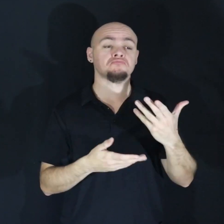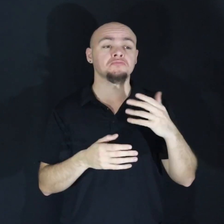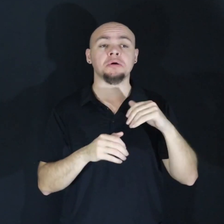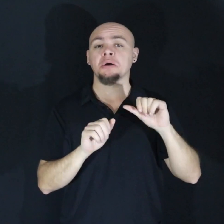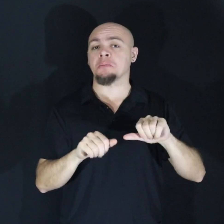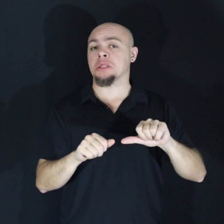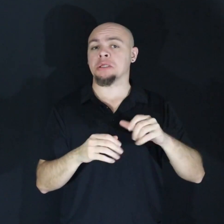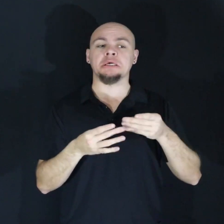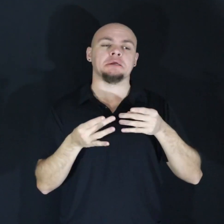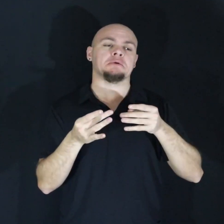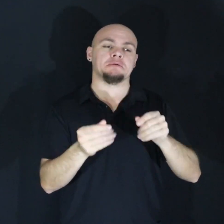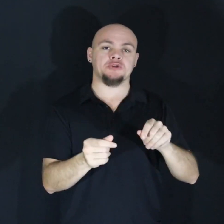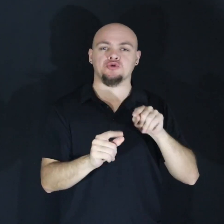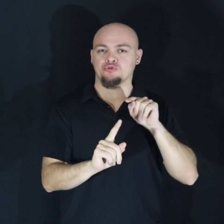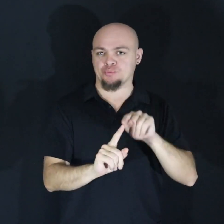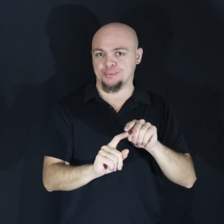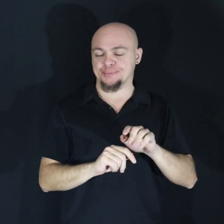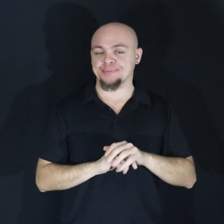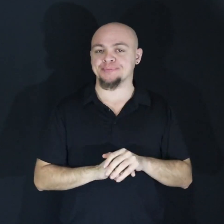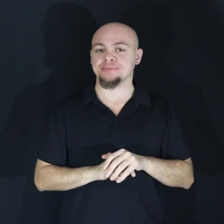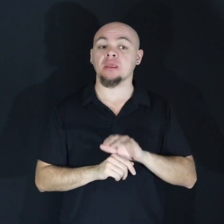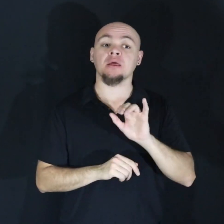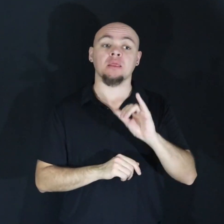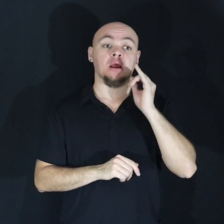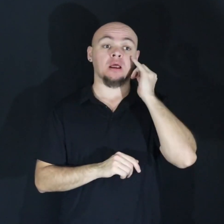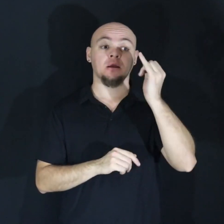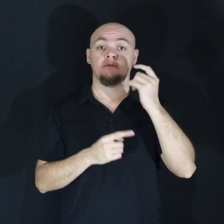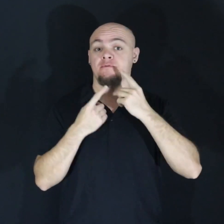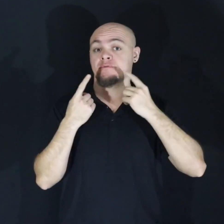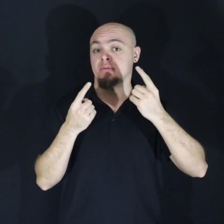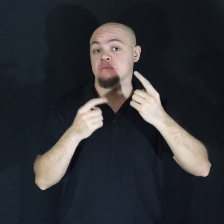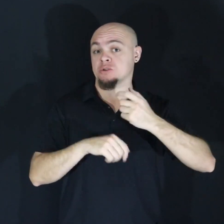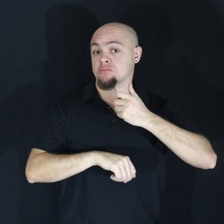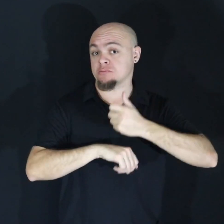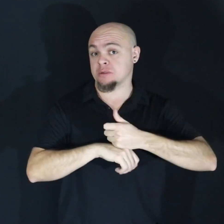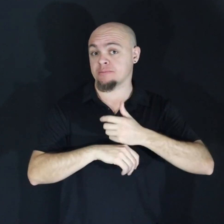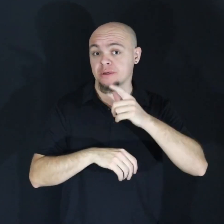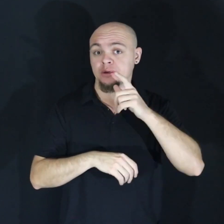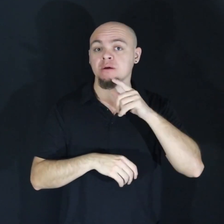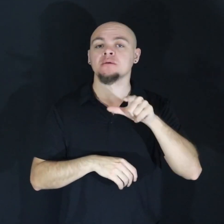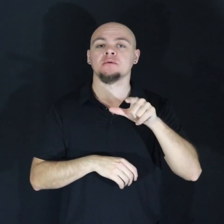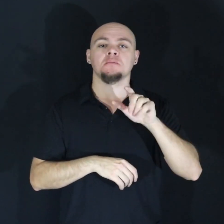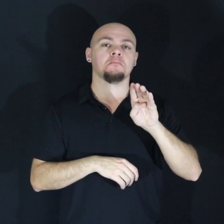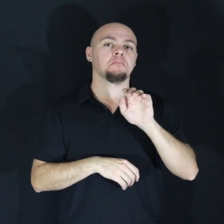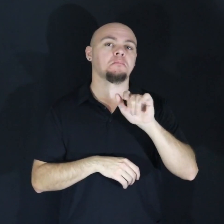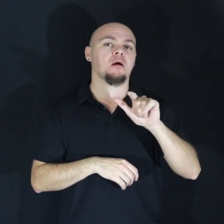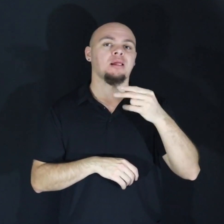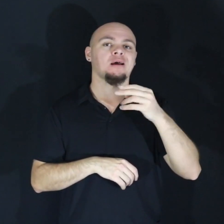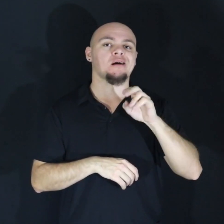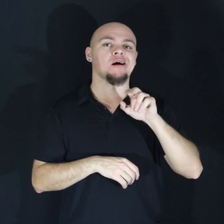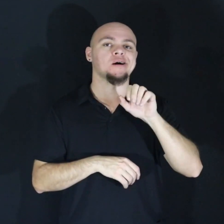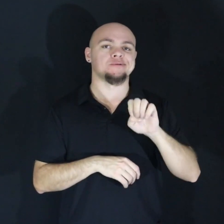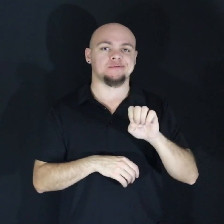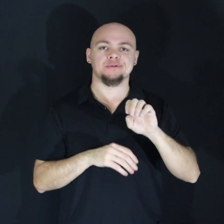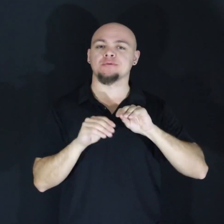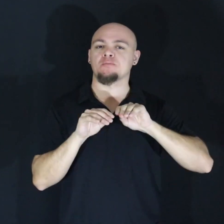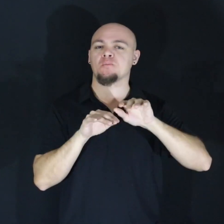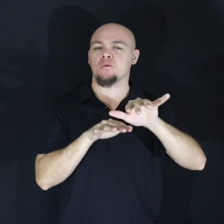and efficiency. This idea was famously put into place by the Bauhaus movement in the early 20th